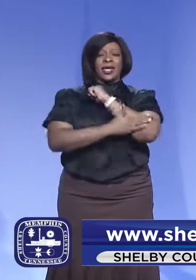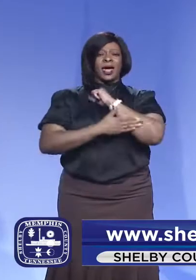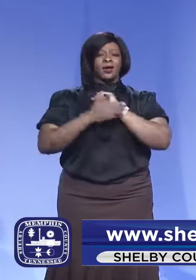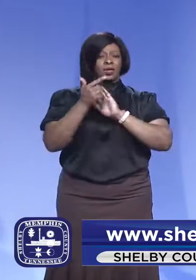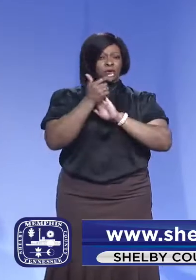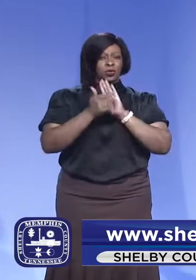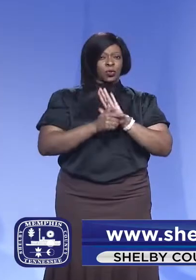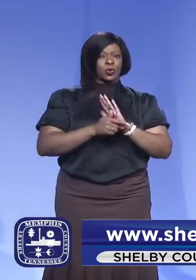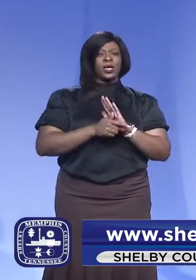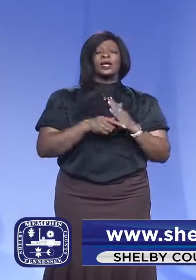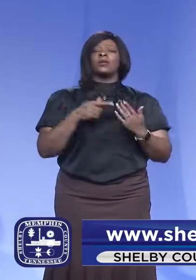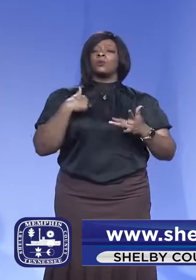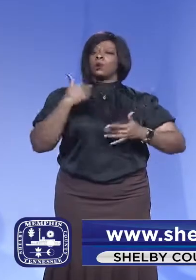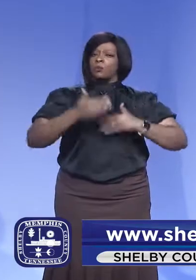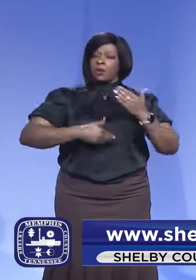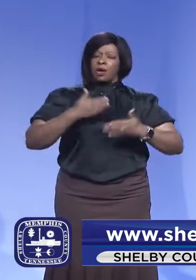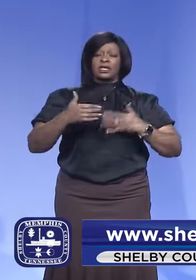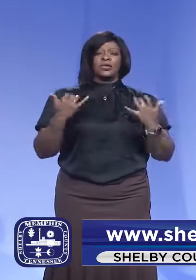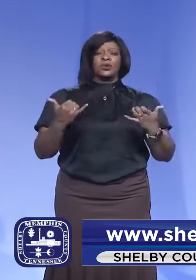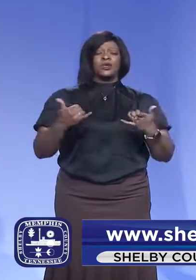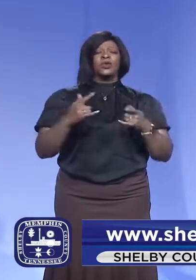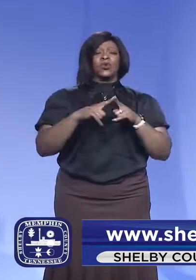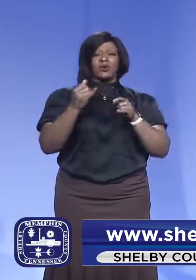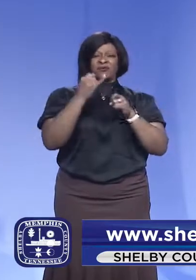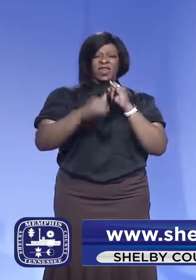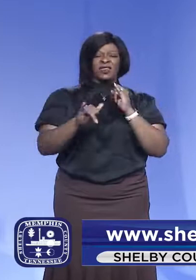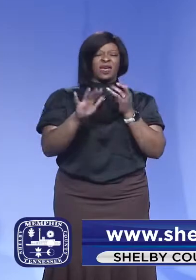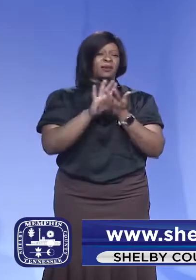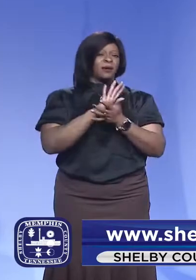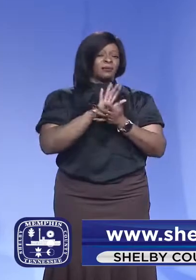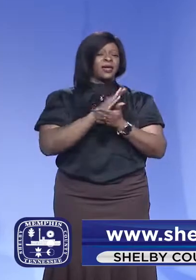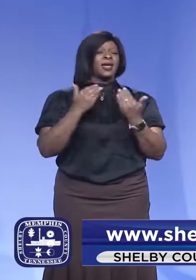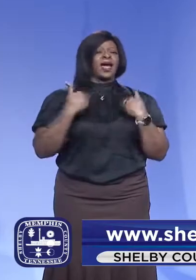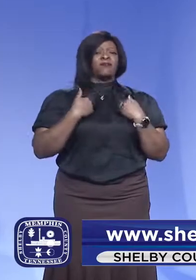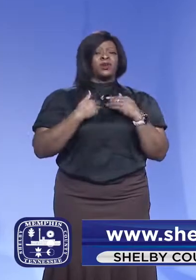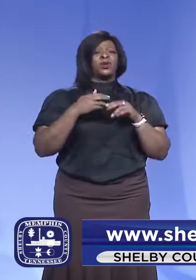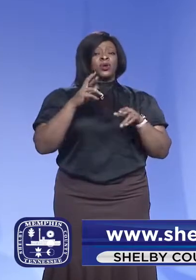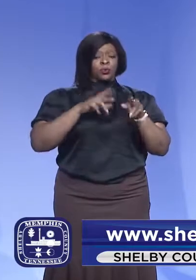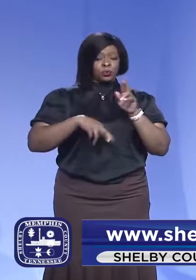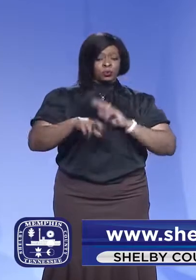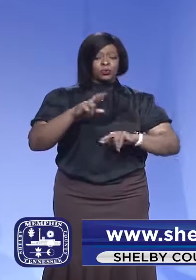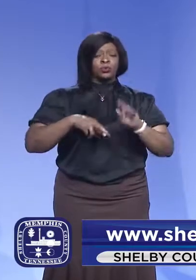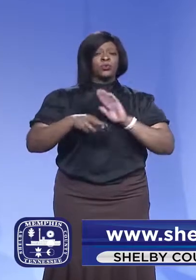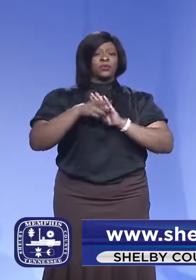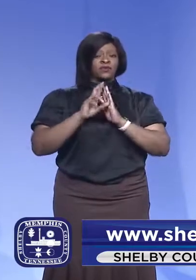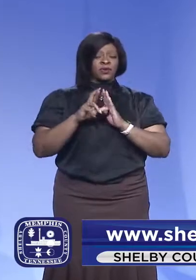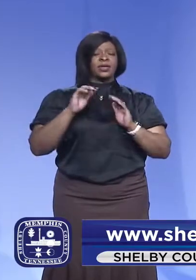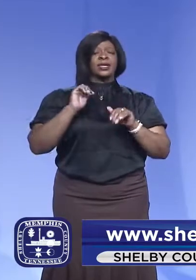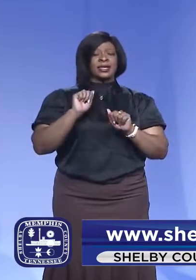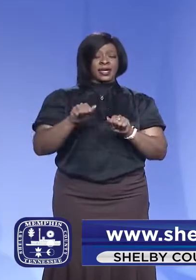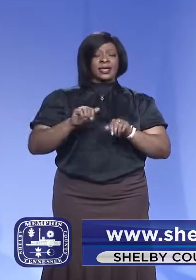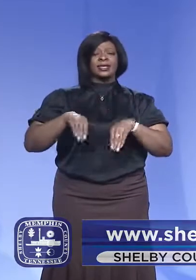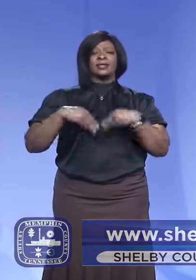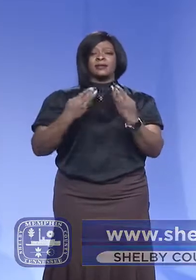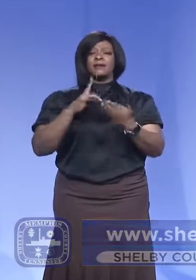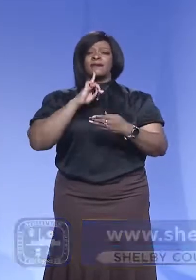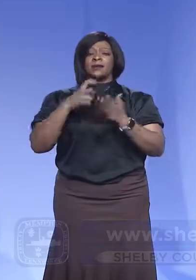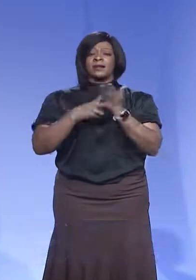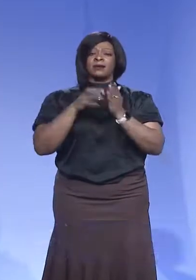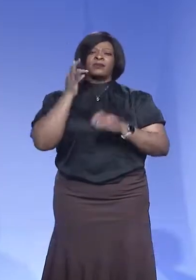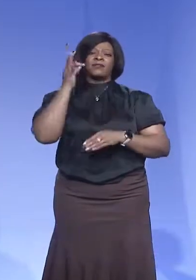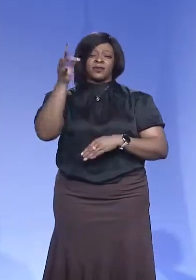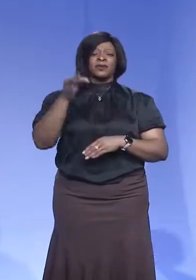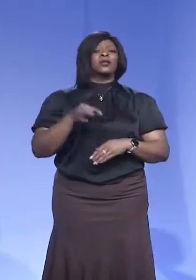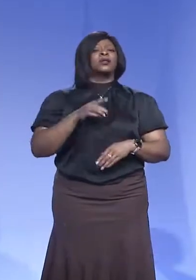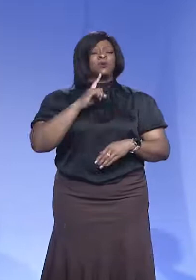attorney. So we're in the process of finalizing that document and having it reviewed so that we can issue those citations in the future.